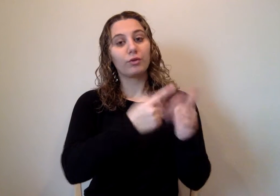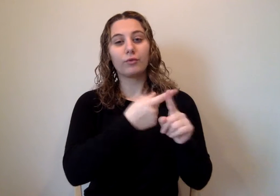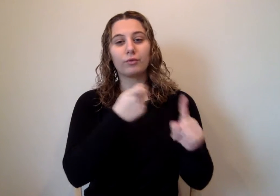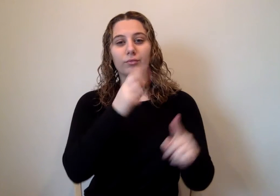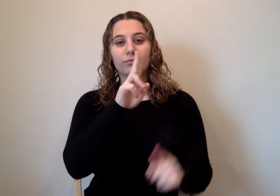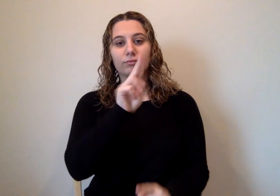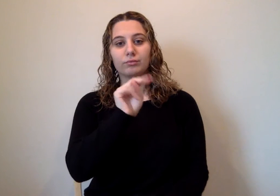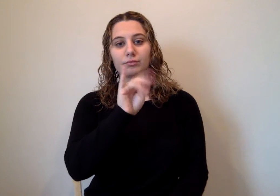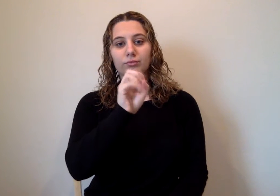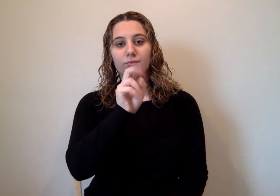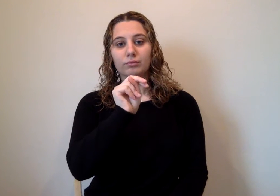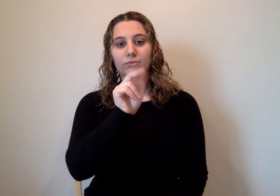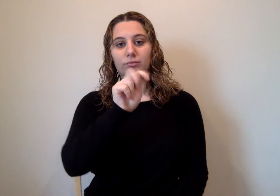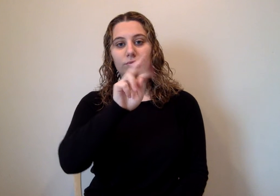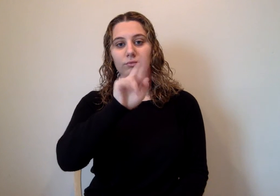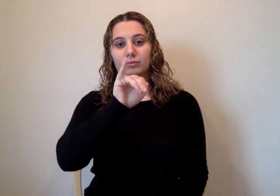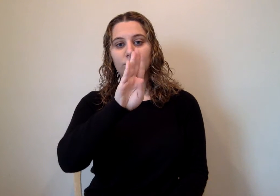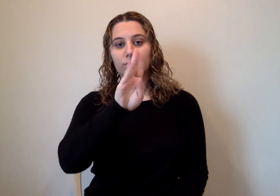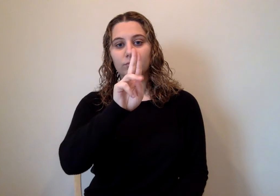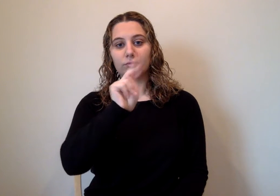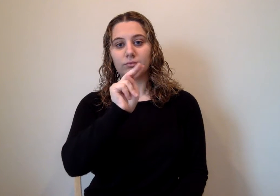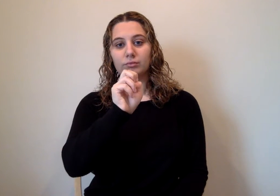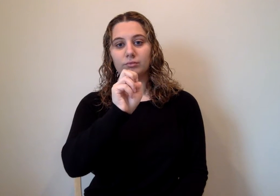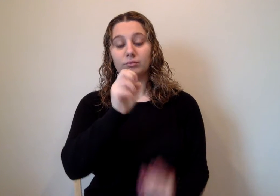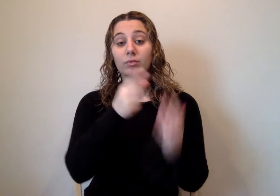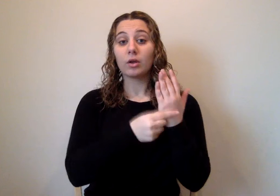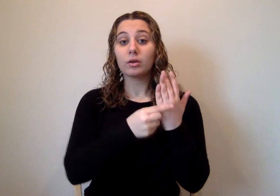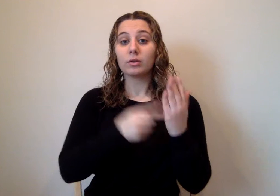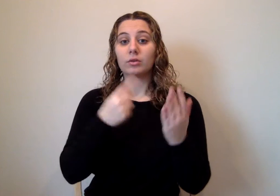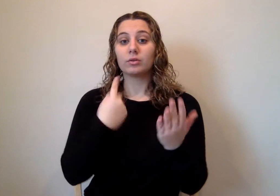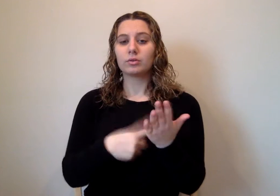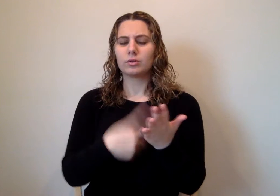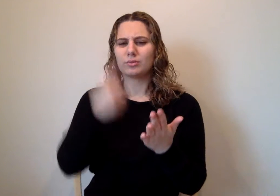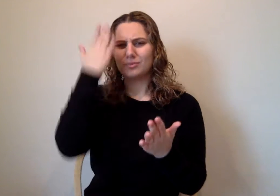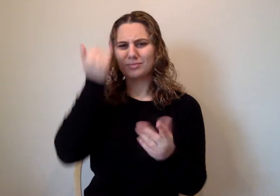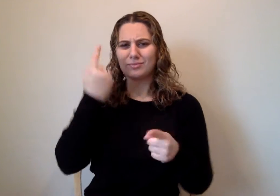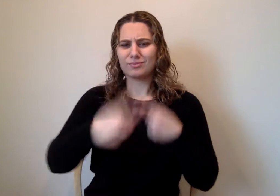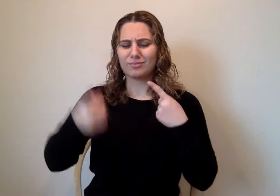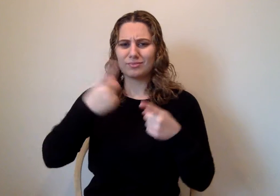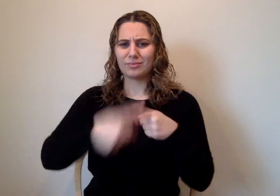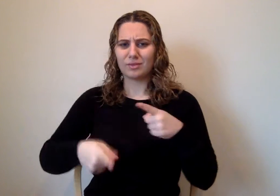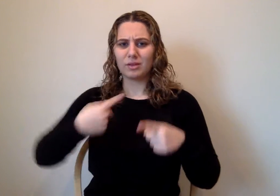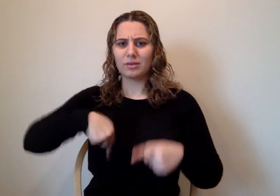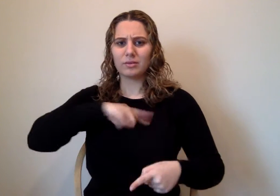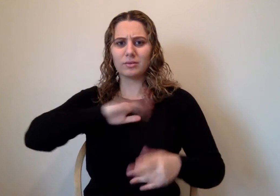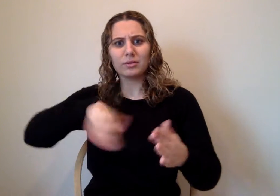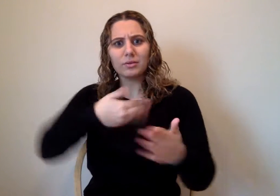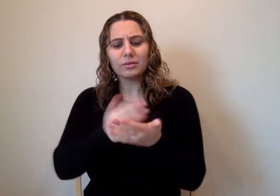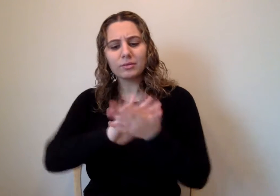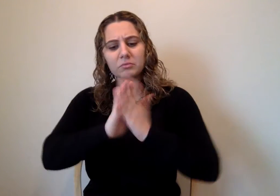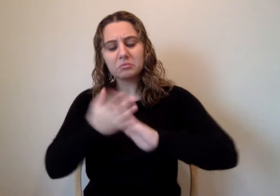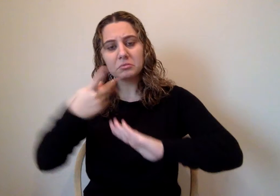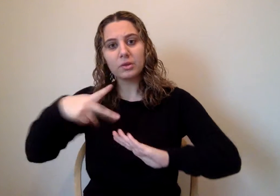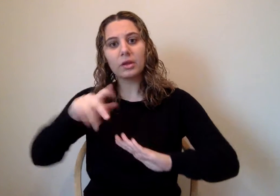which basically said, why can't we all be purple? No, it wasn't a report on Alice Walker, the color of purple. It